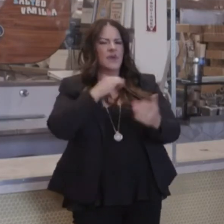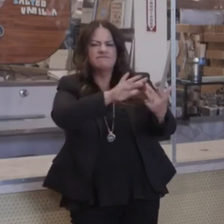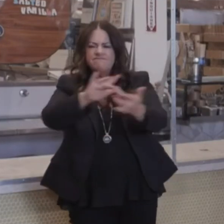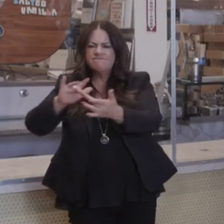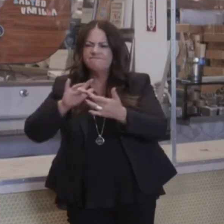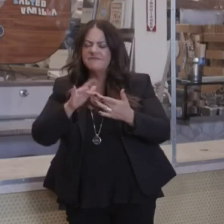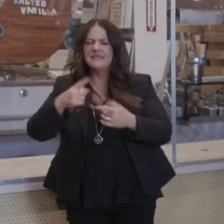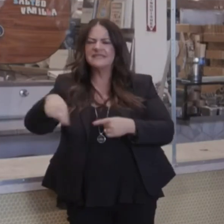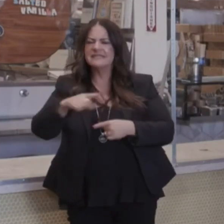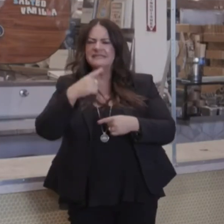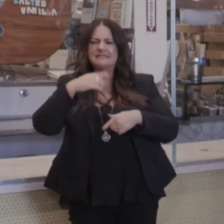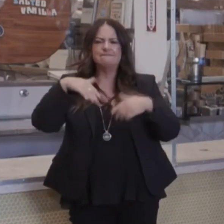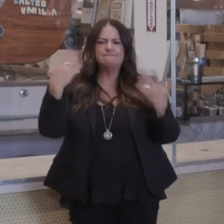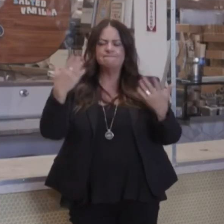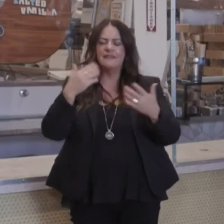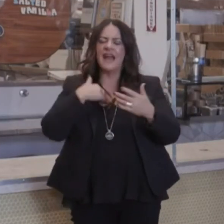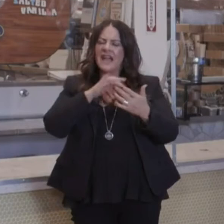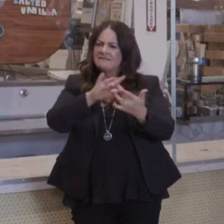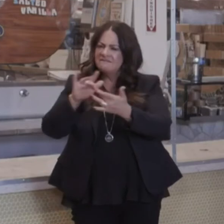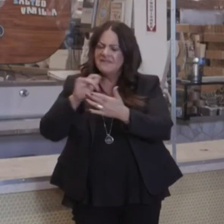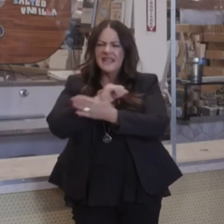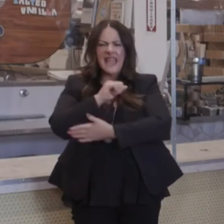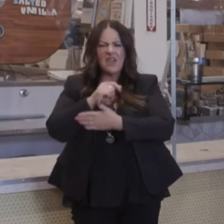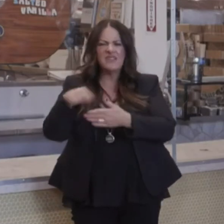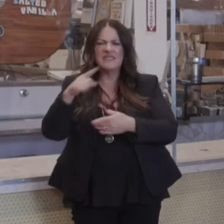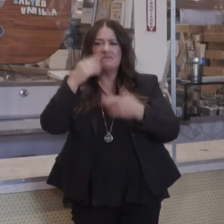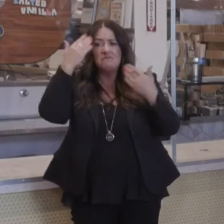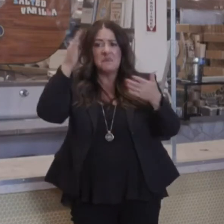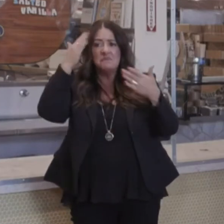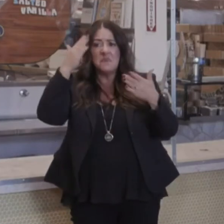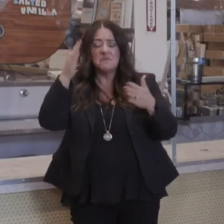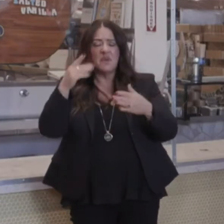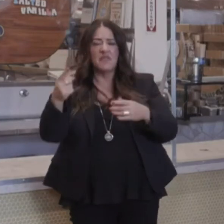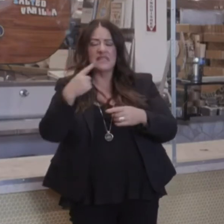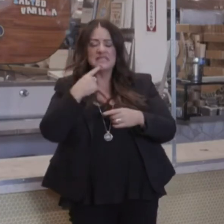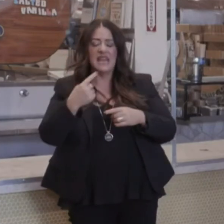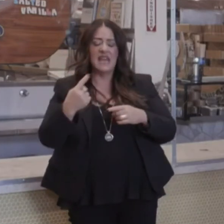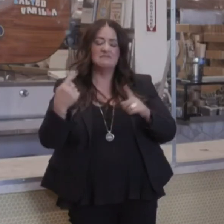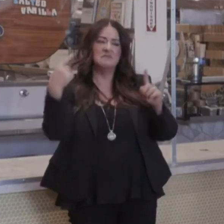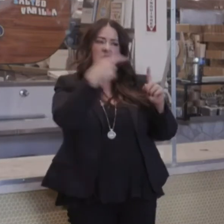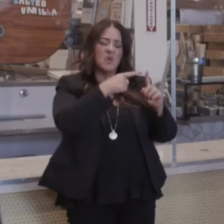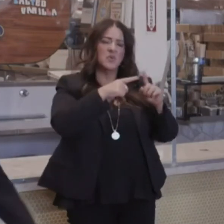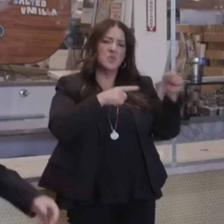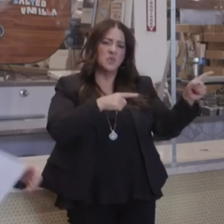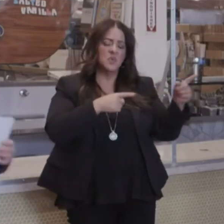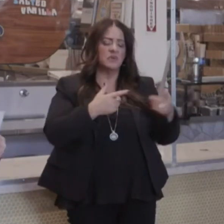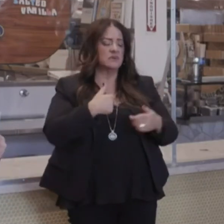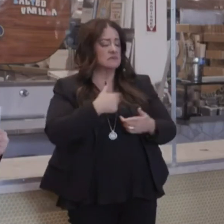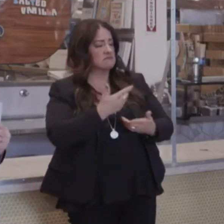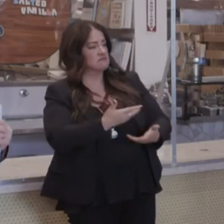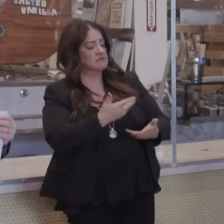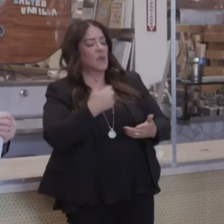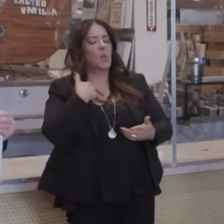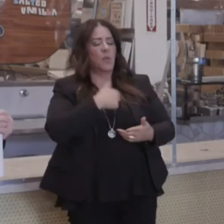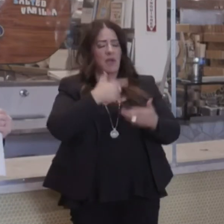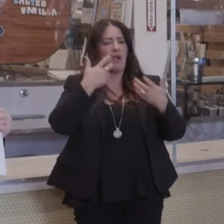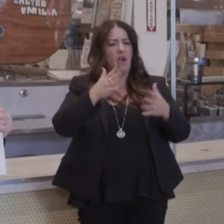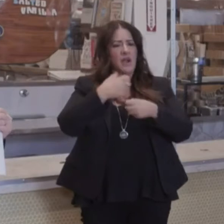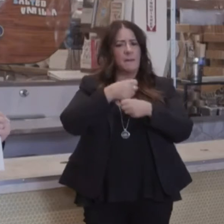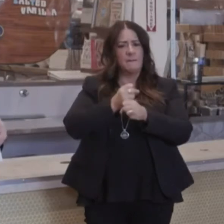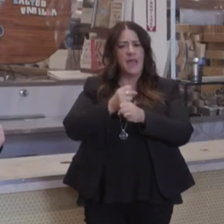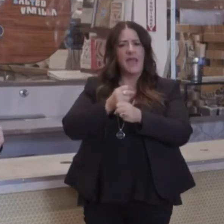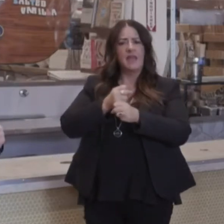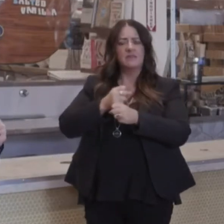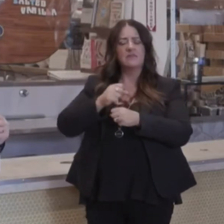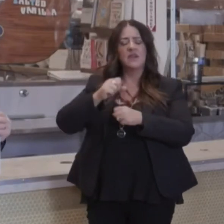to the state, and no one really seems to know how that's going to be rolled out. Well, a lot of people are working already with that third-party agreement. I can